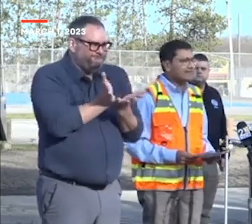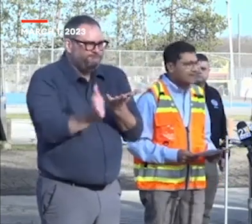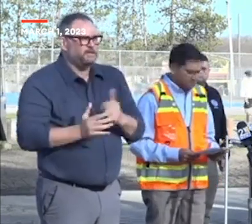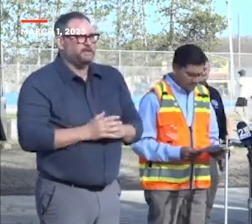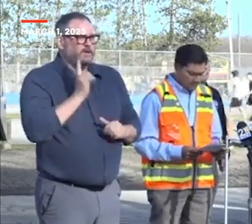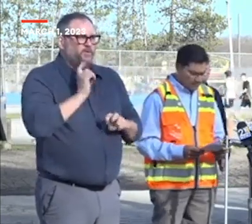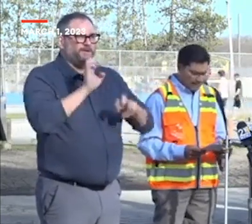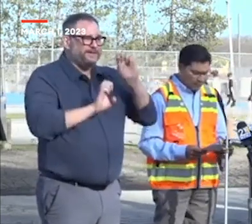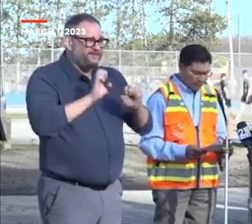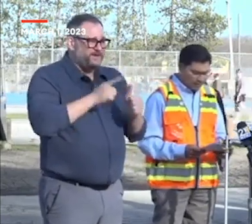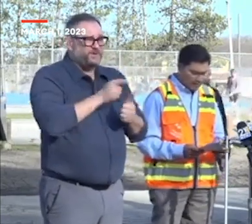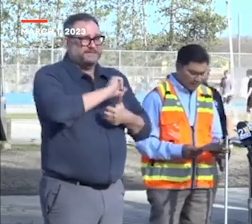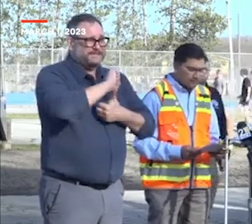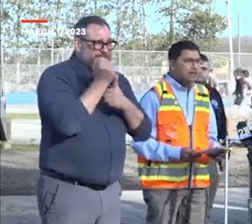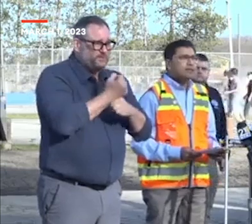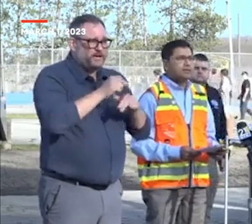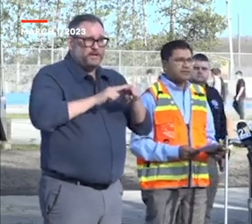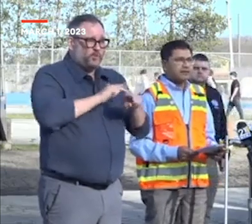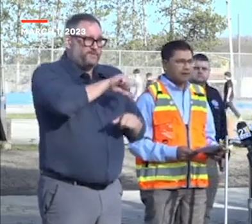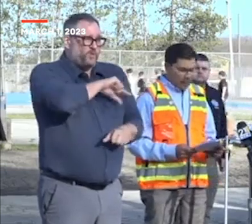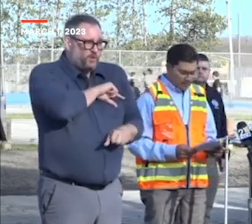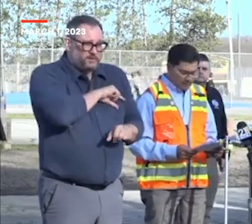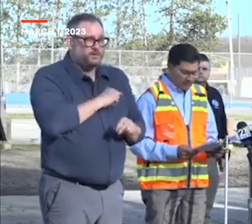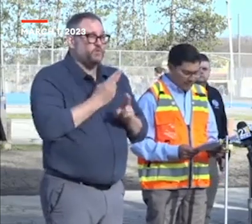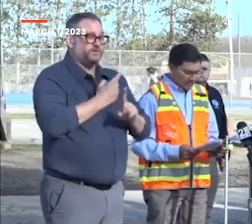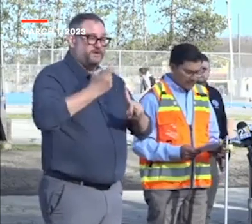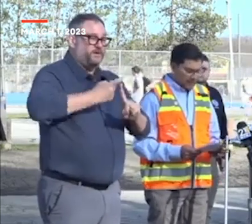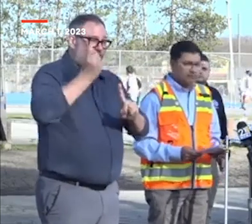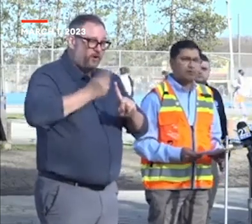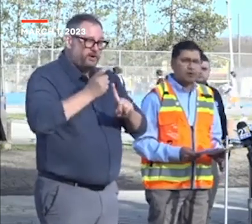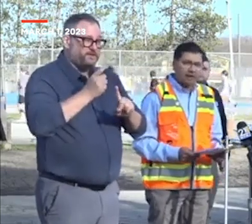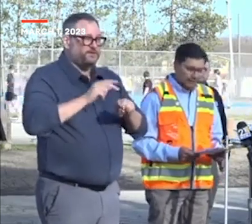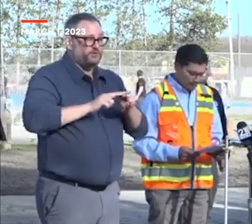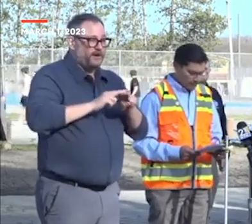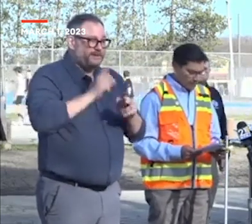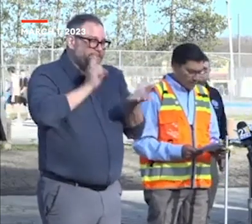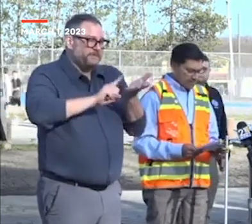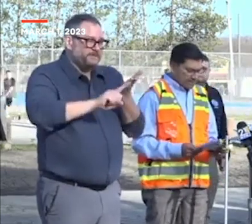the conditions of track quality using our automated track inspection